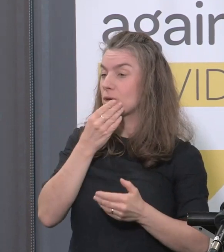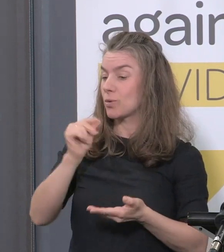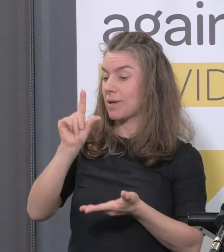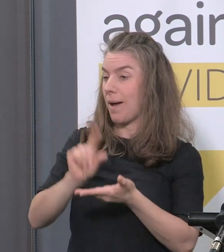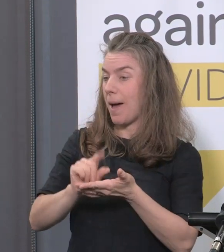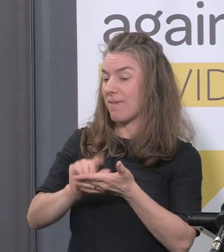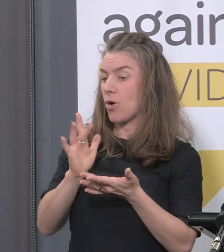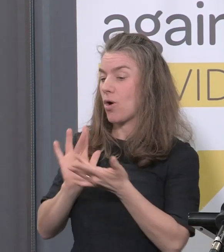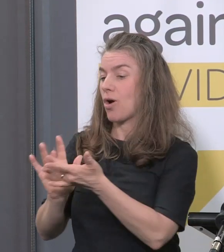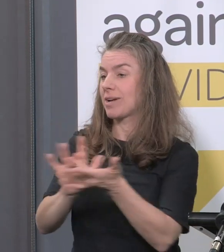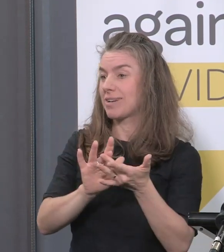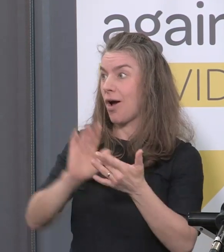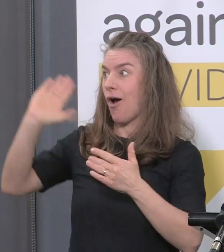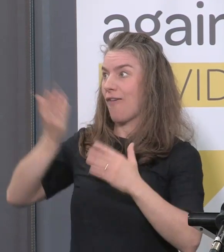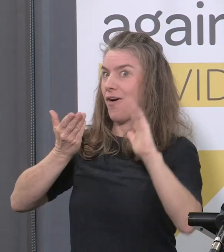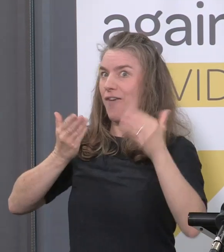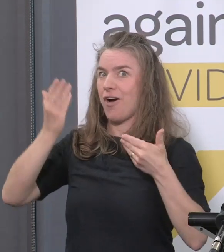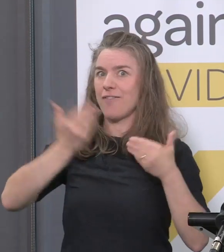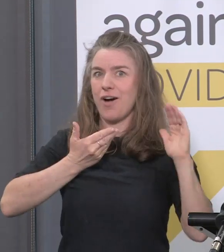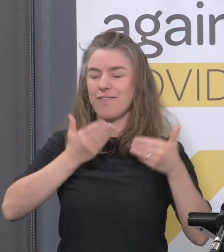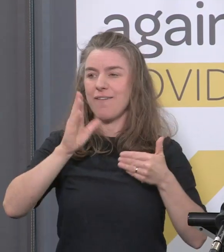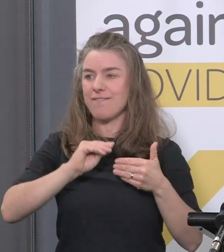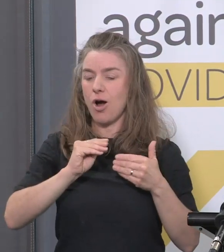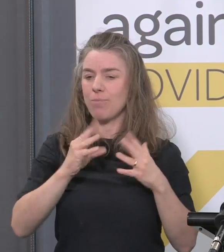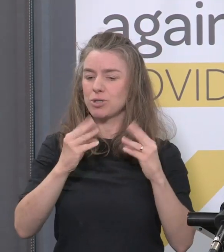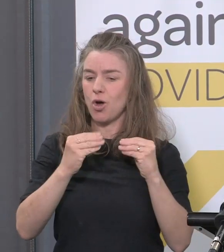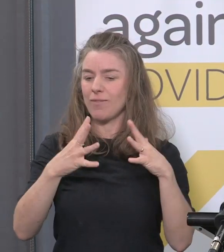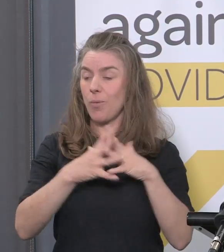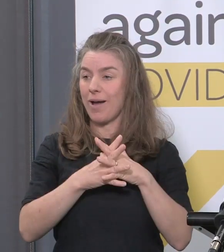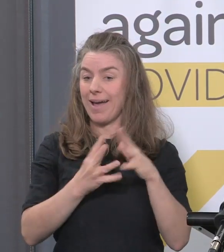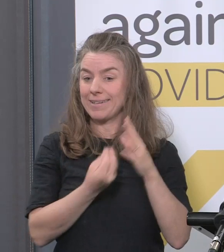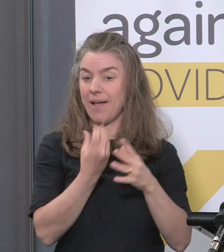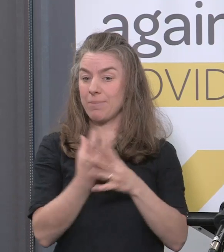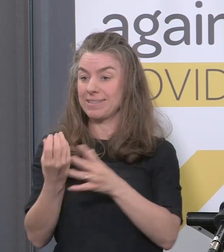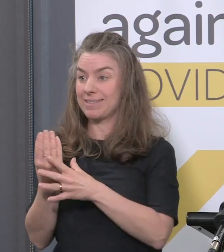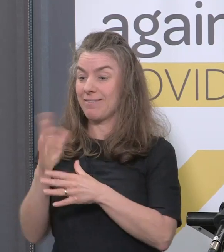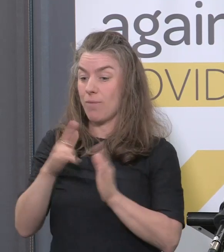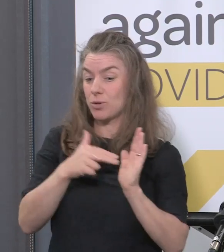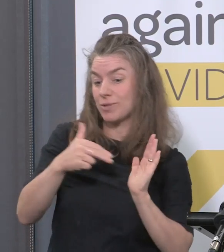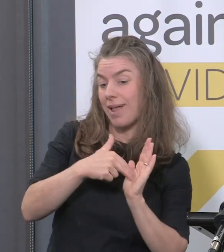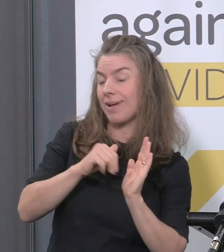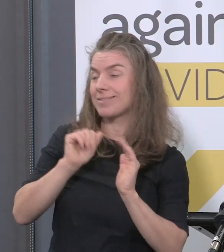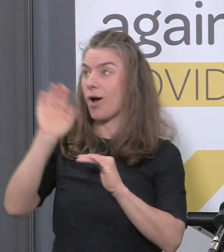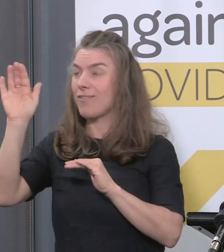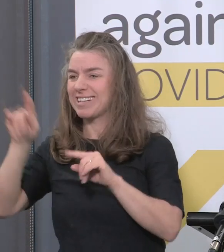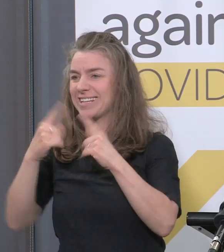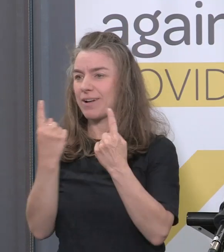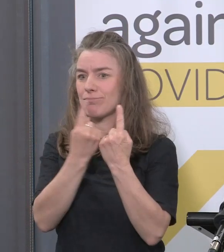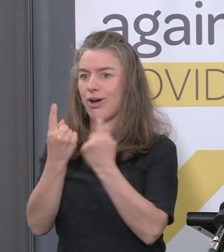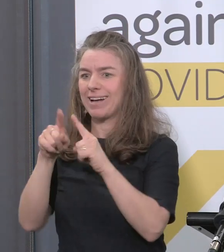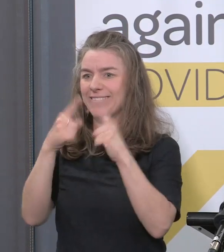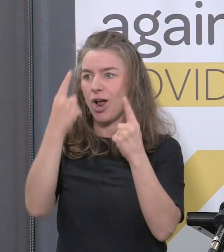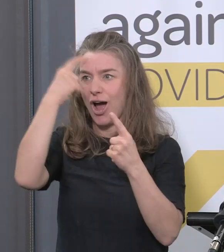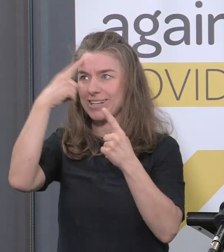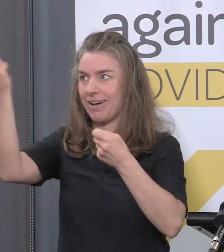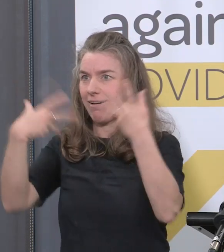had a multitude of offers from developers, both New Zealand-based and international, of all sorts of products. And we've just this week